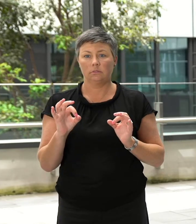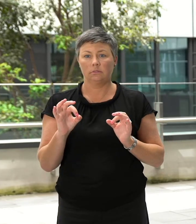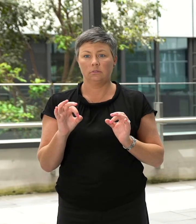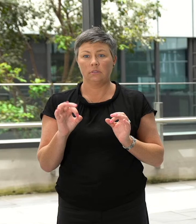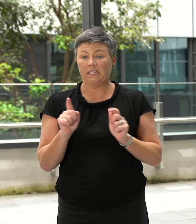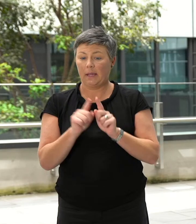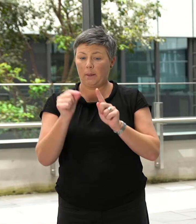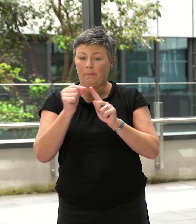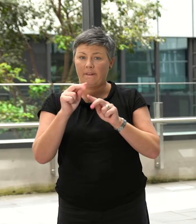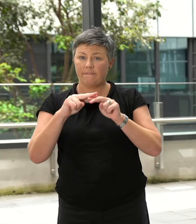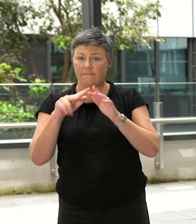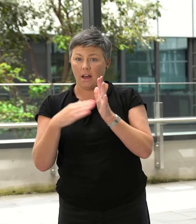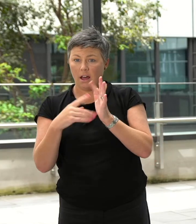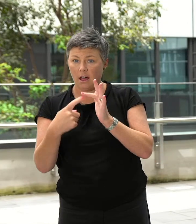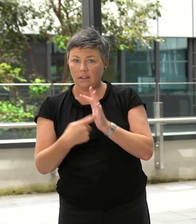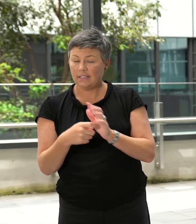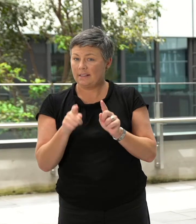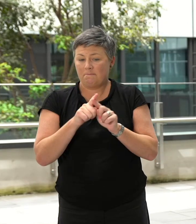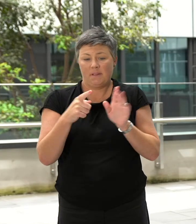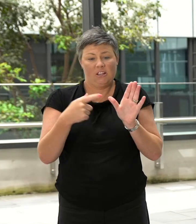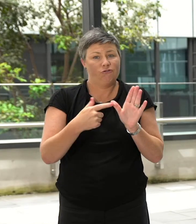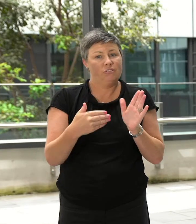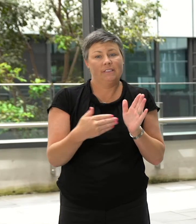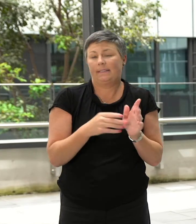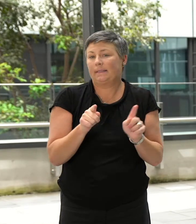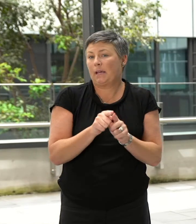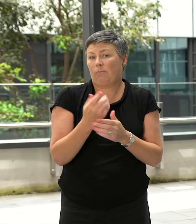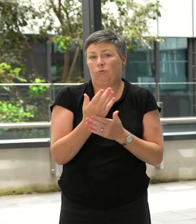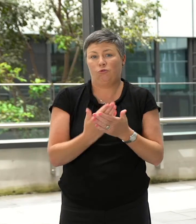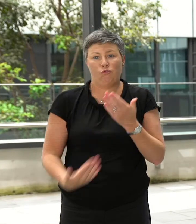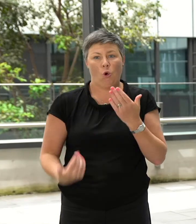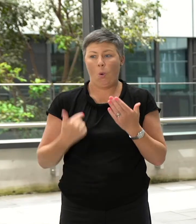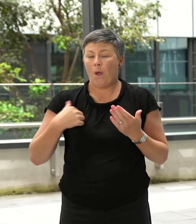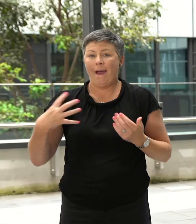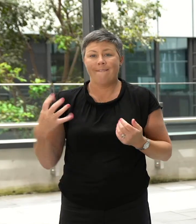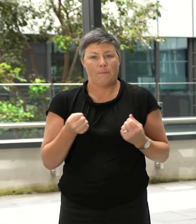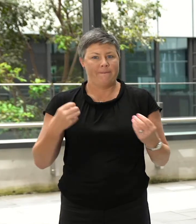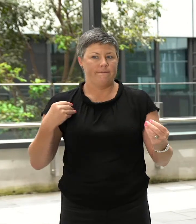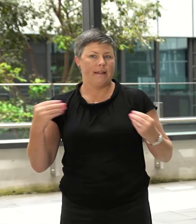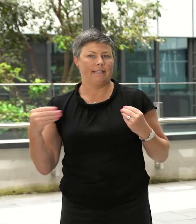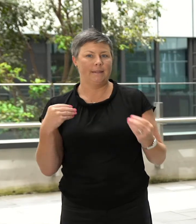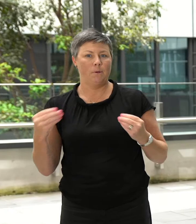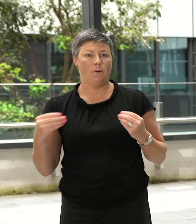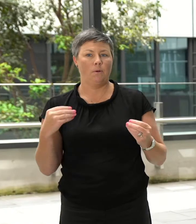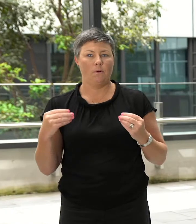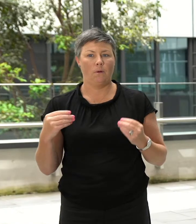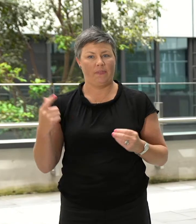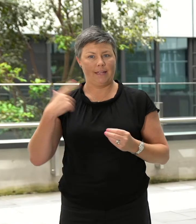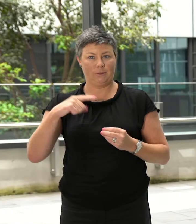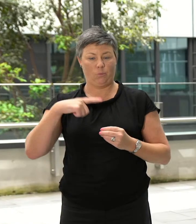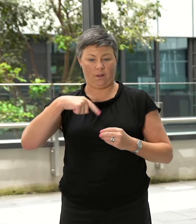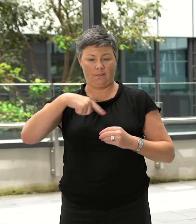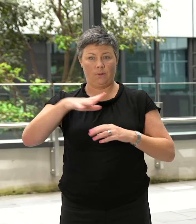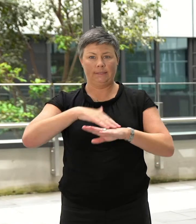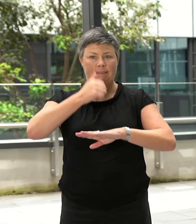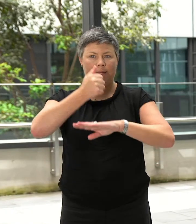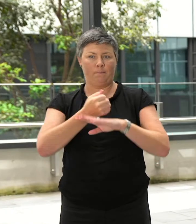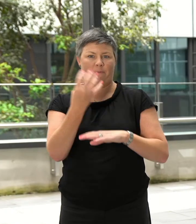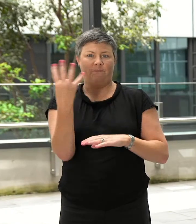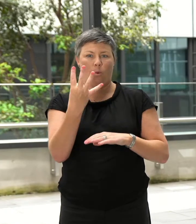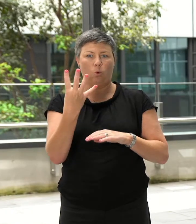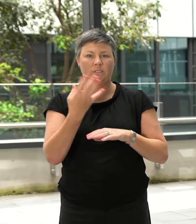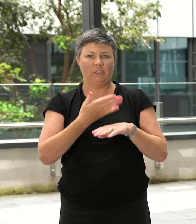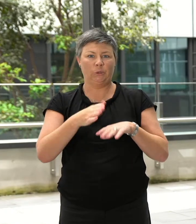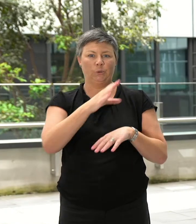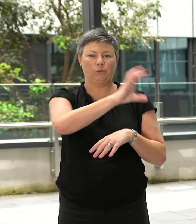and AstraZeneca we have. So we are having to adapt so quickly. That's why we've stood up an extra 14 sites this week. But